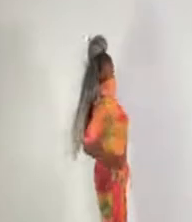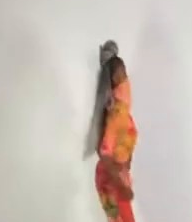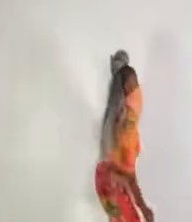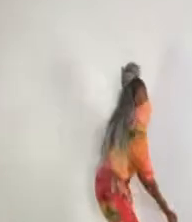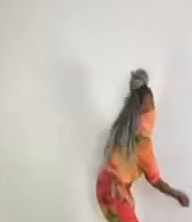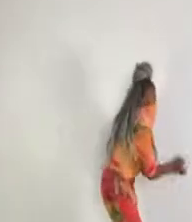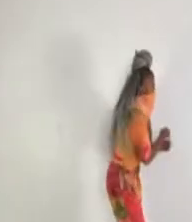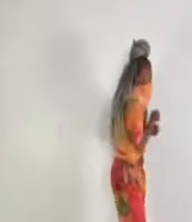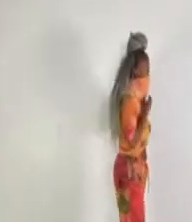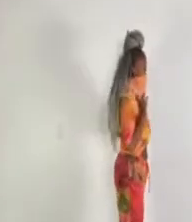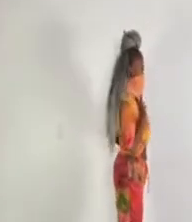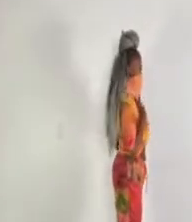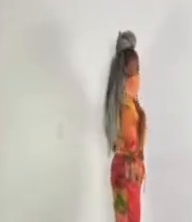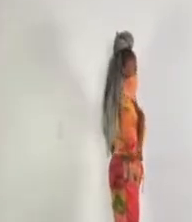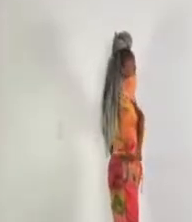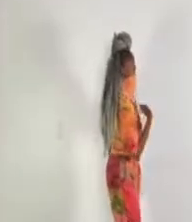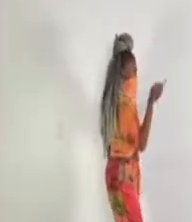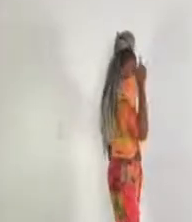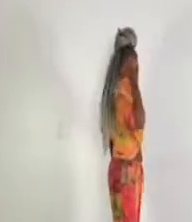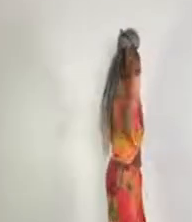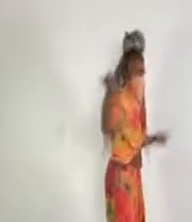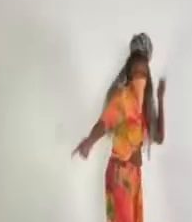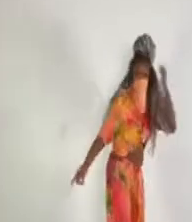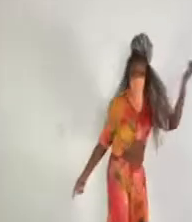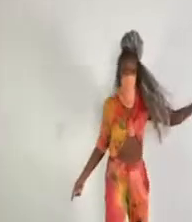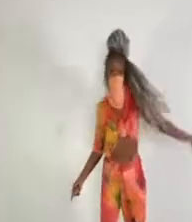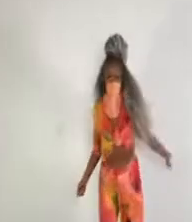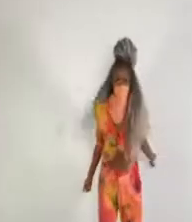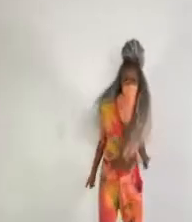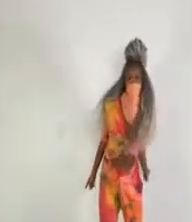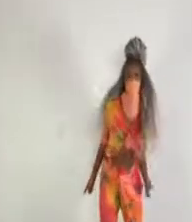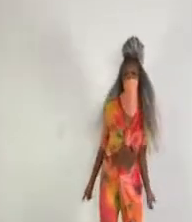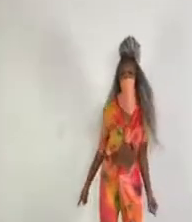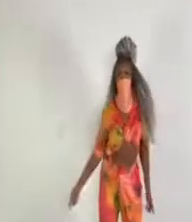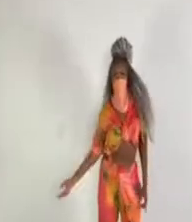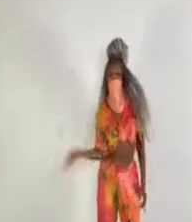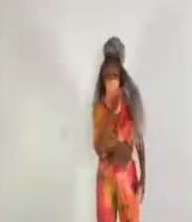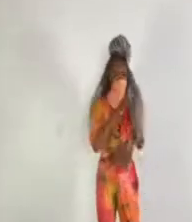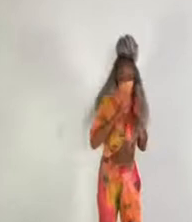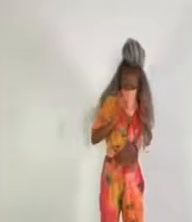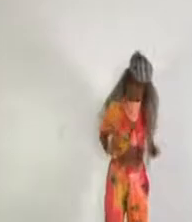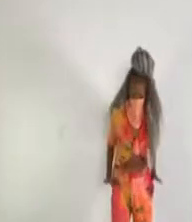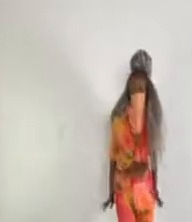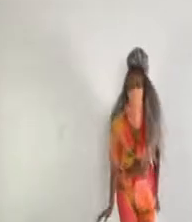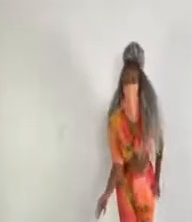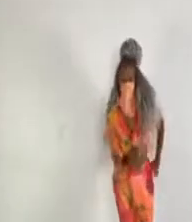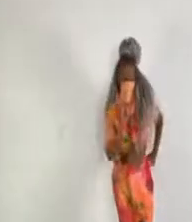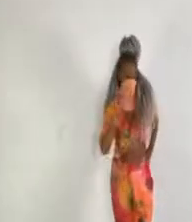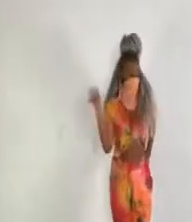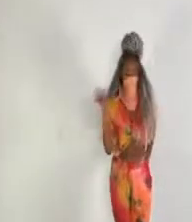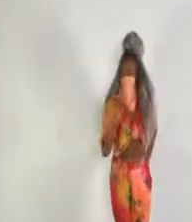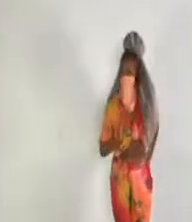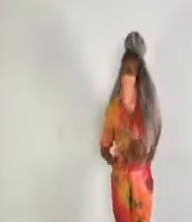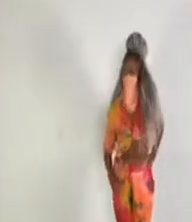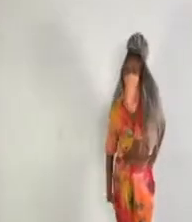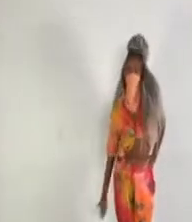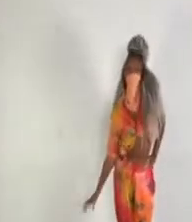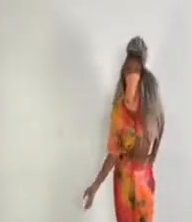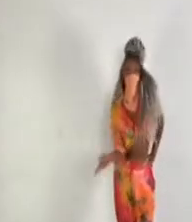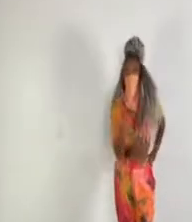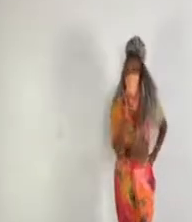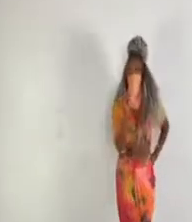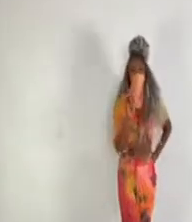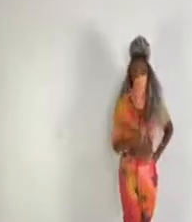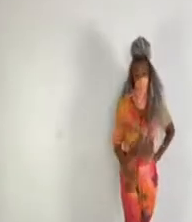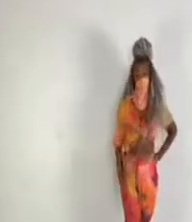again. Do you even know the flavor she was drinking or what the hell she was thinking? Even the